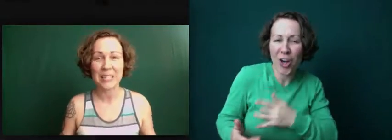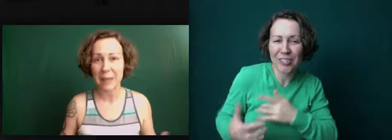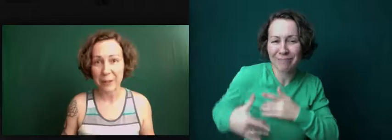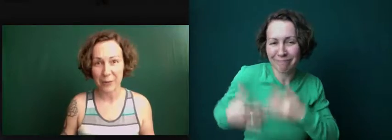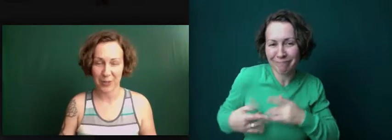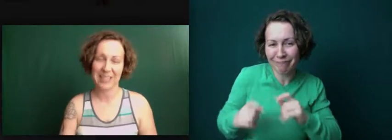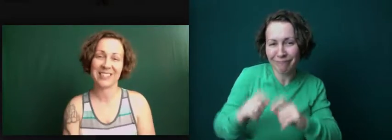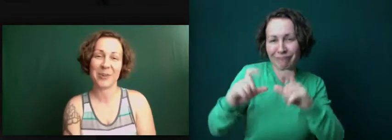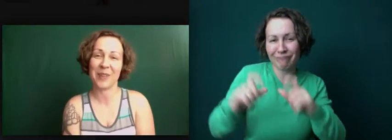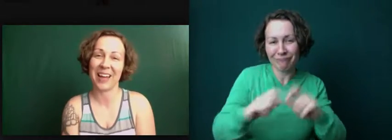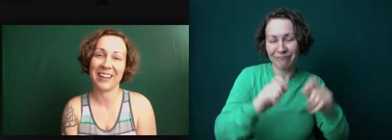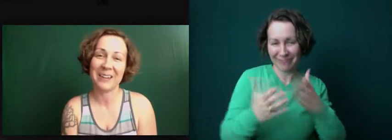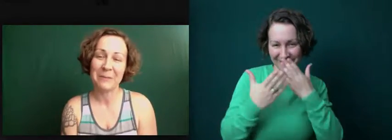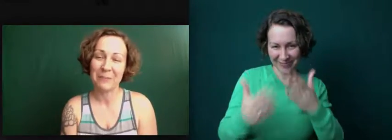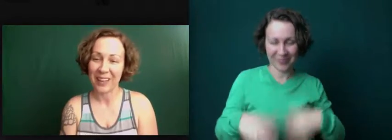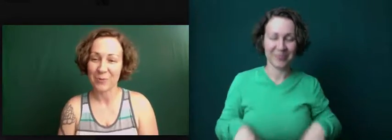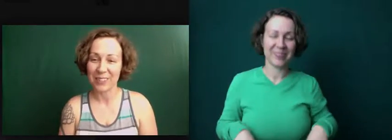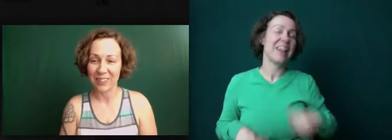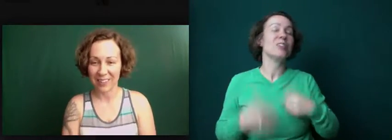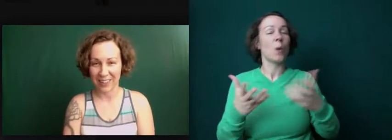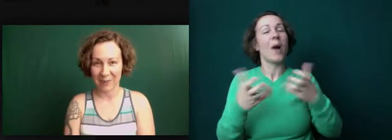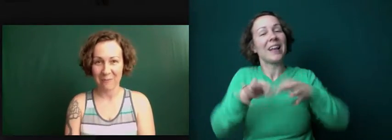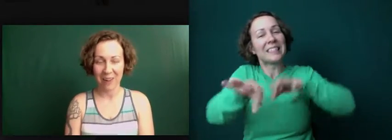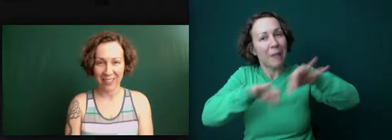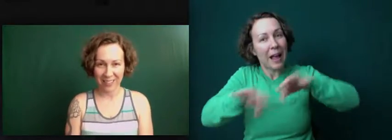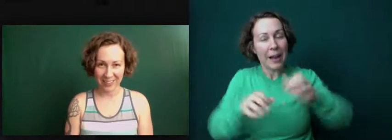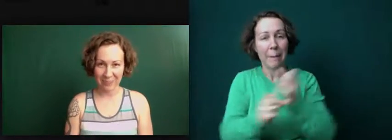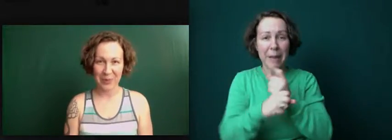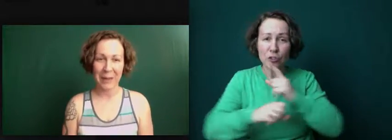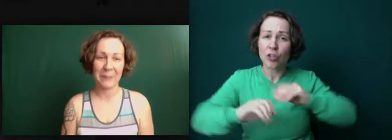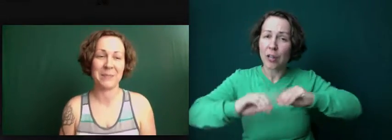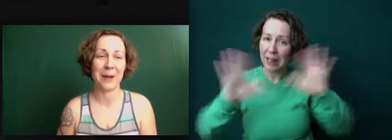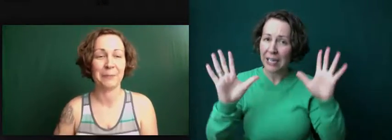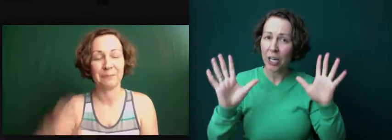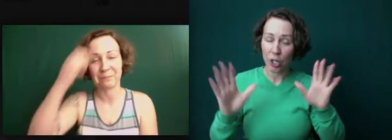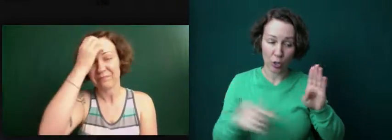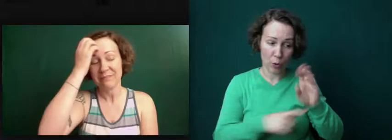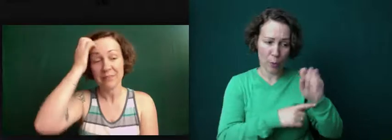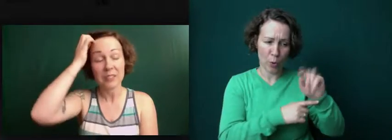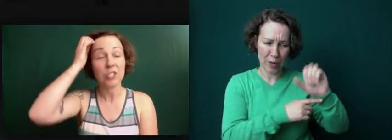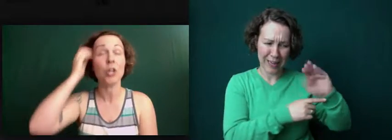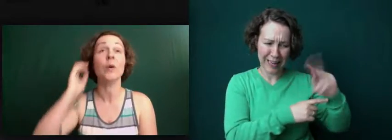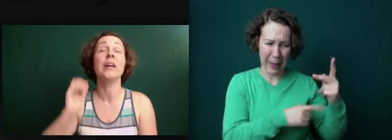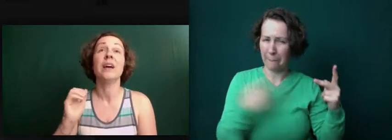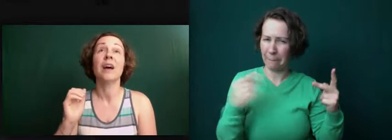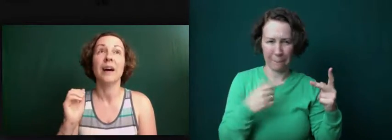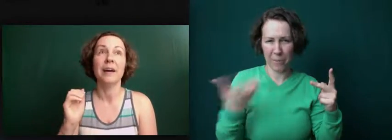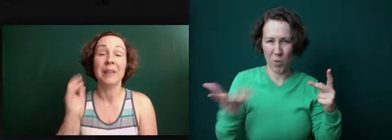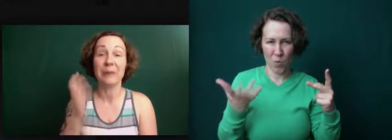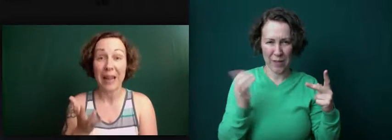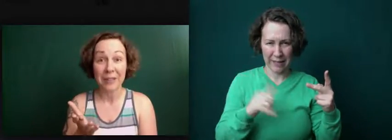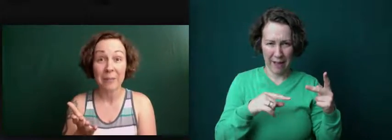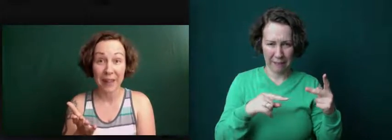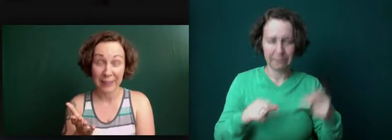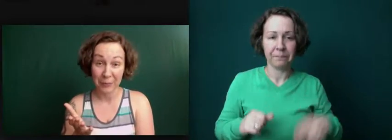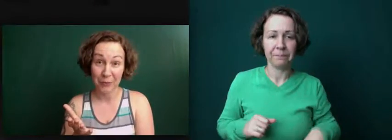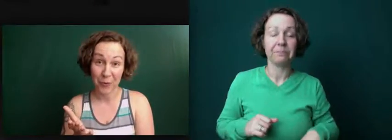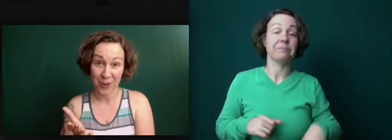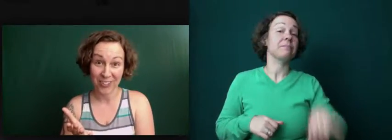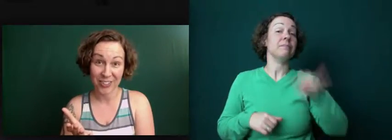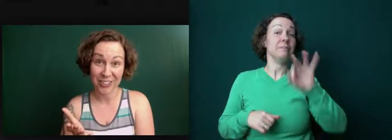to explain a few things so that it's real clear what the bootcamp is about. So, if we haven't